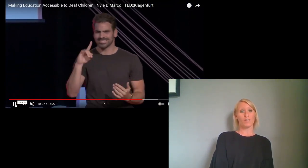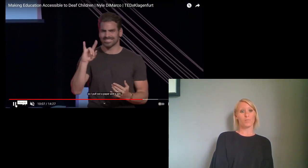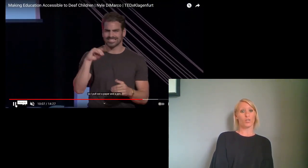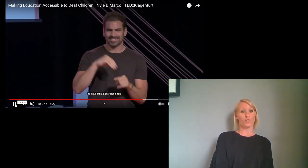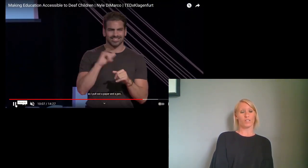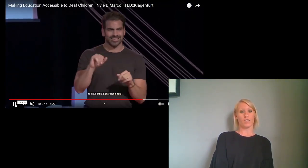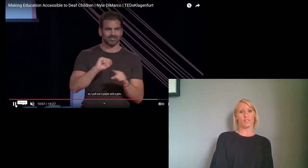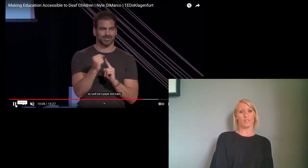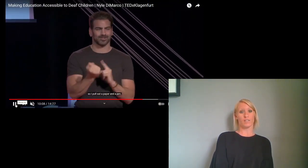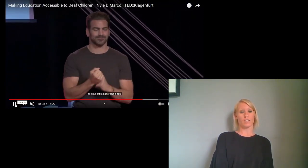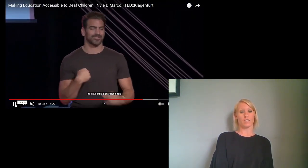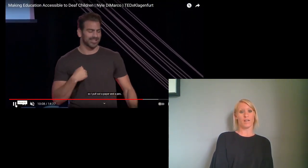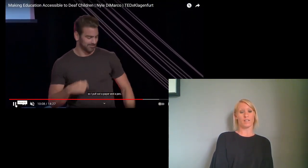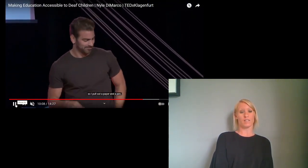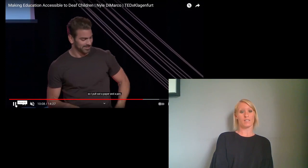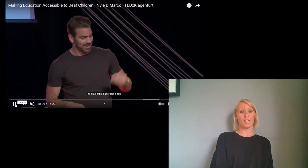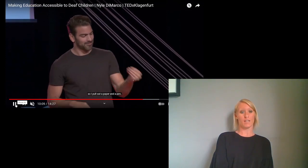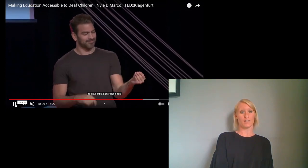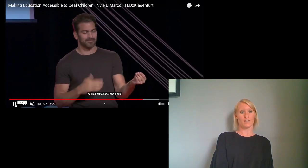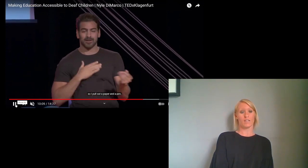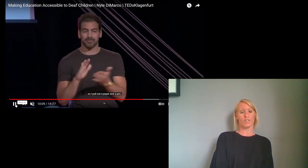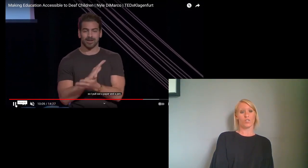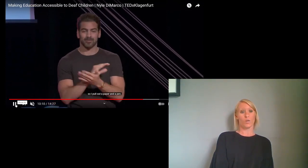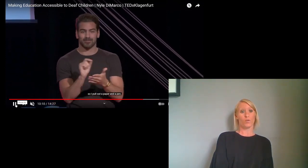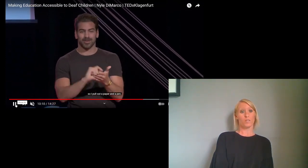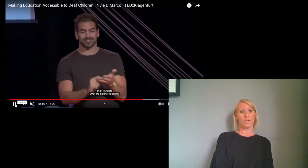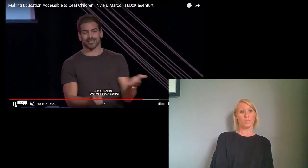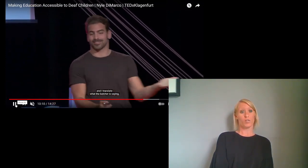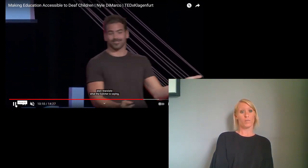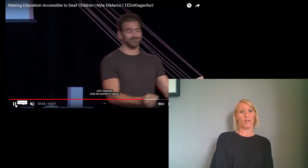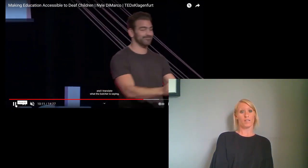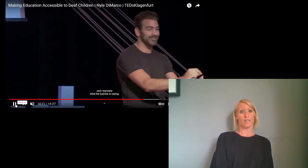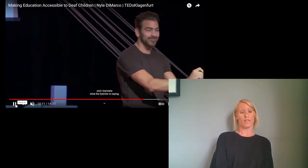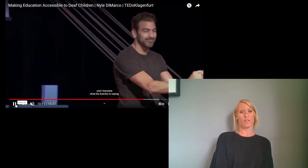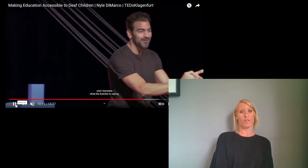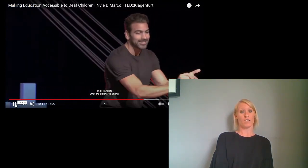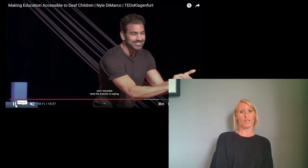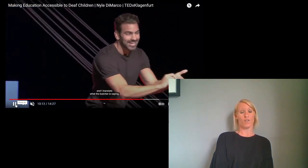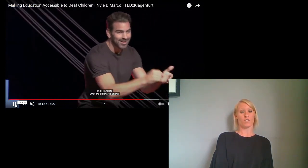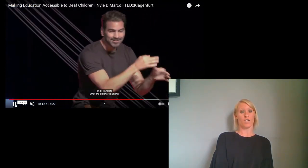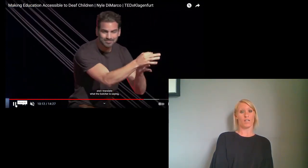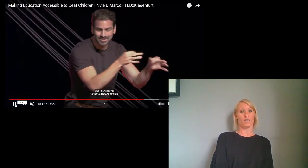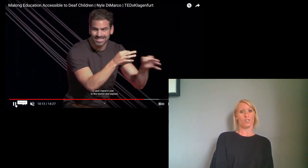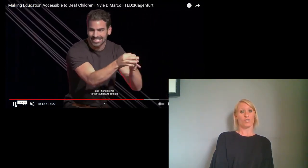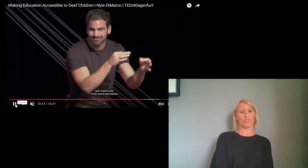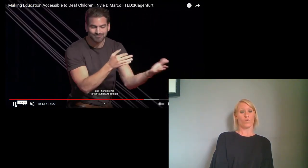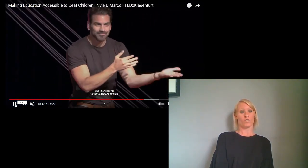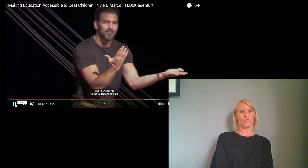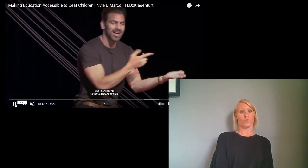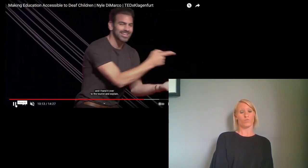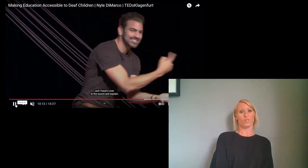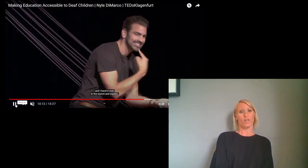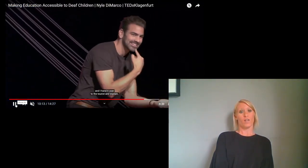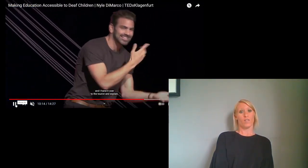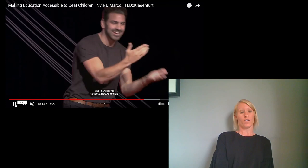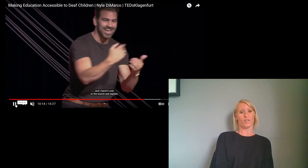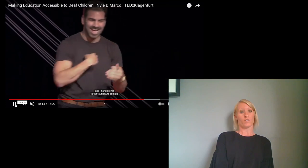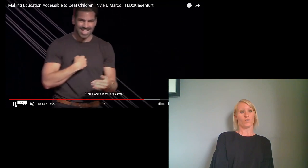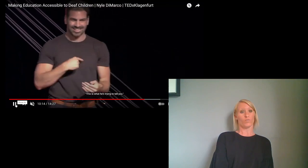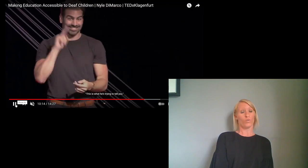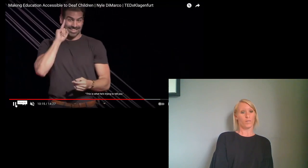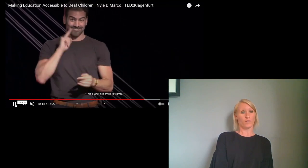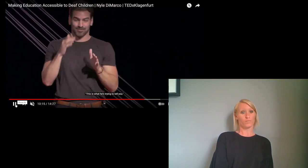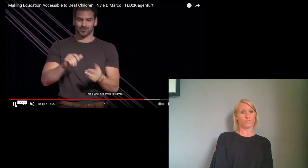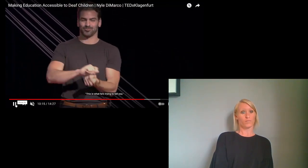understanding everything perfectly that the Italian is saying. So I pull out a paper and a pen and I write it down and I show it to